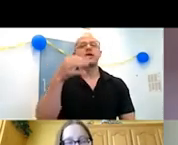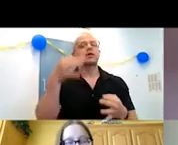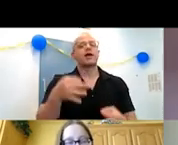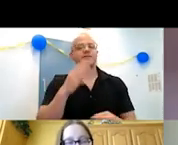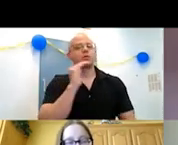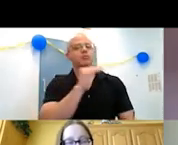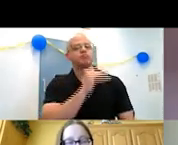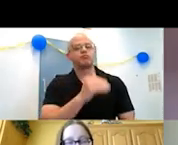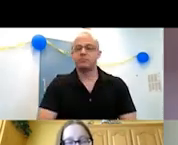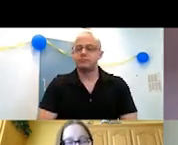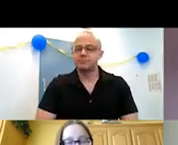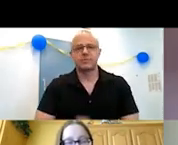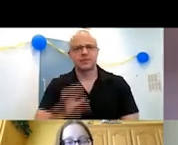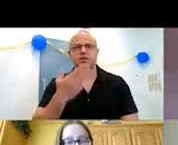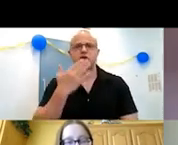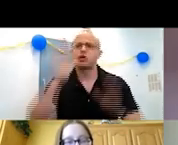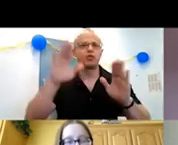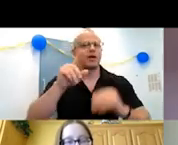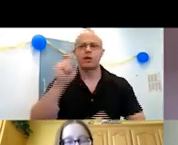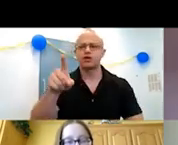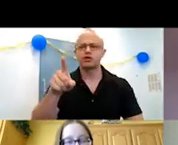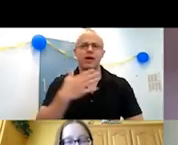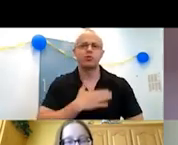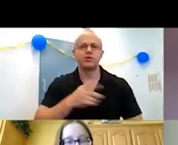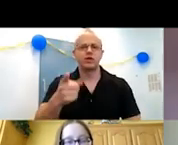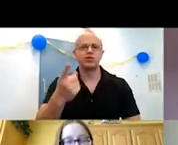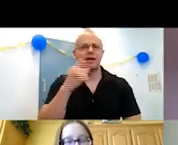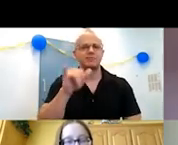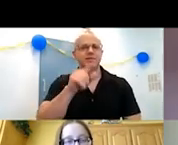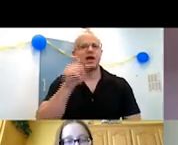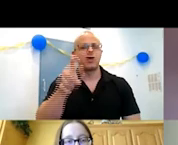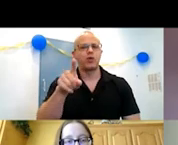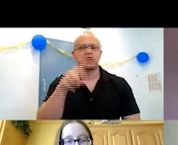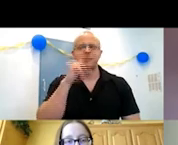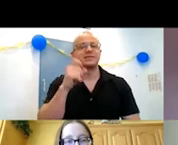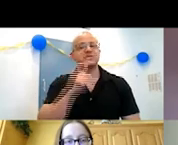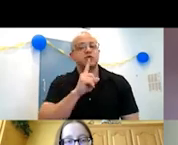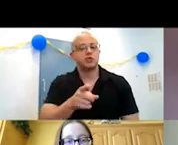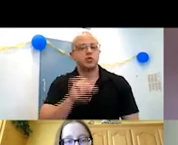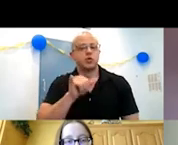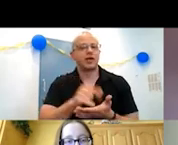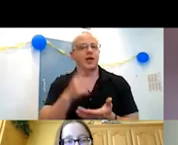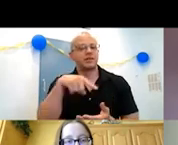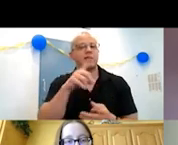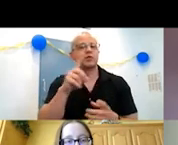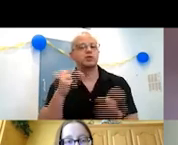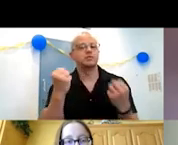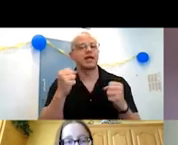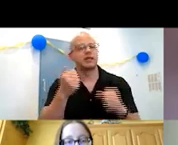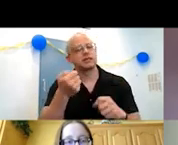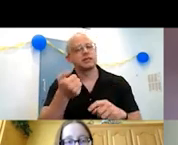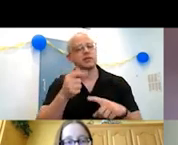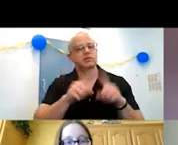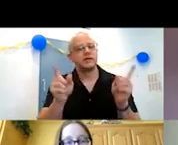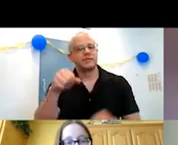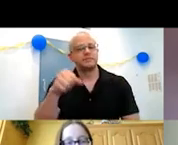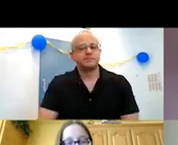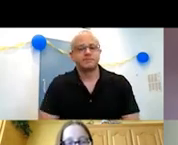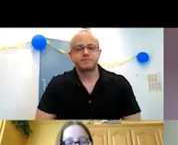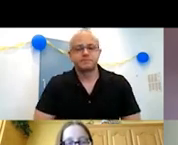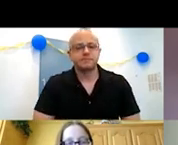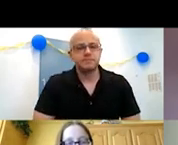that. But yeah, I would definitely get a hold of it. It's a good question. I appreciate you asking about that.